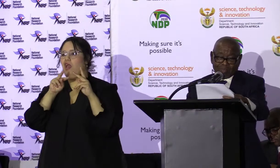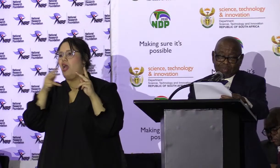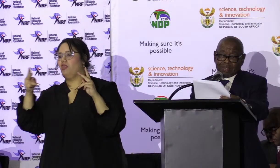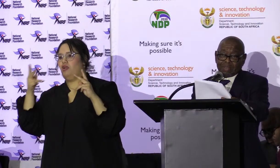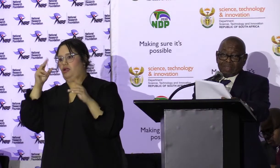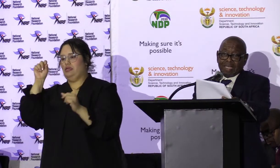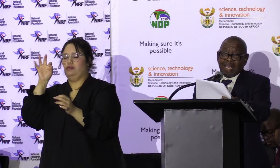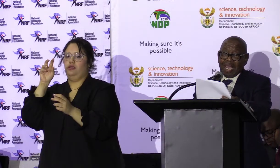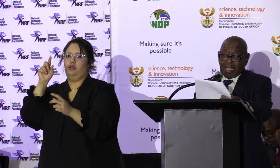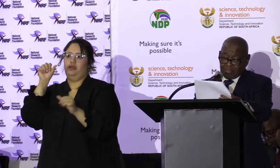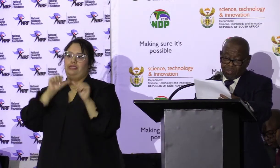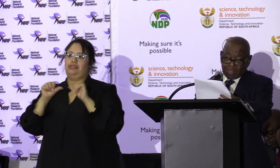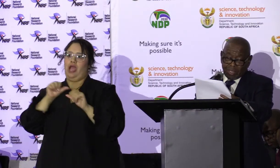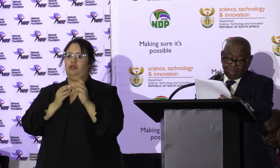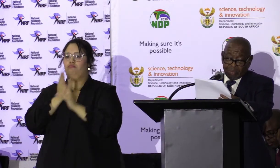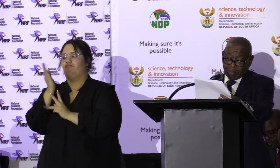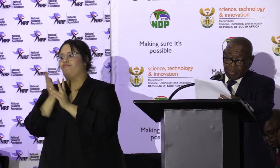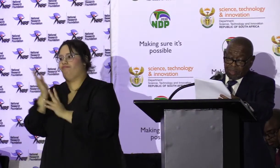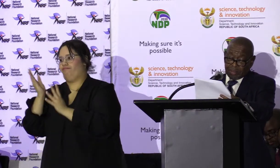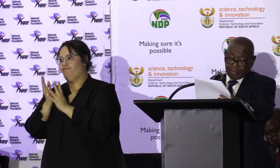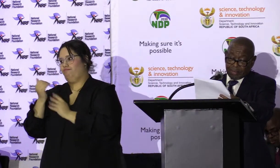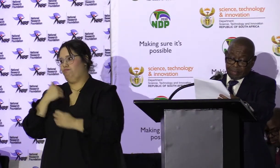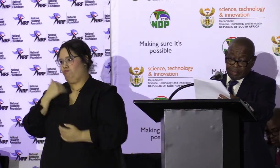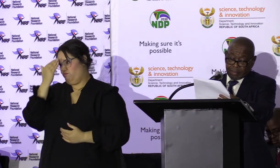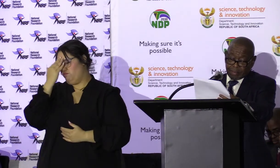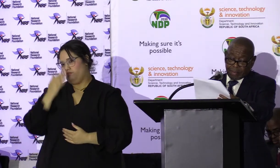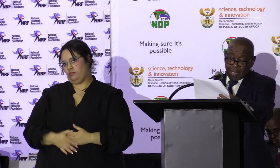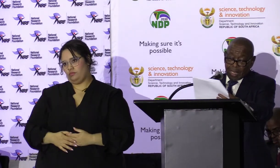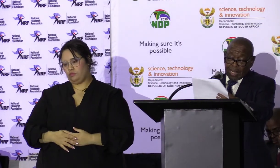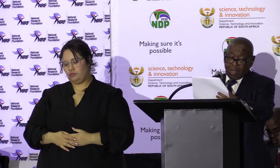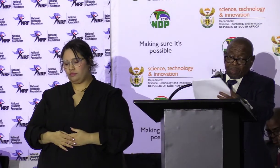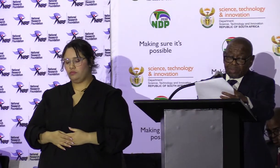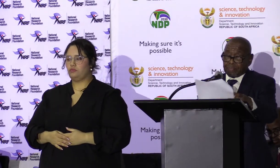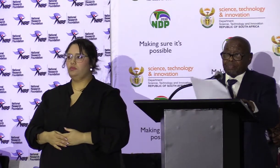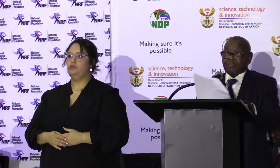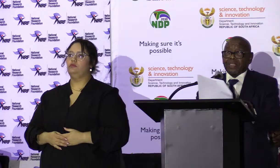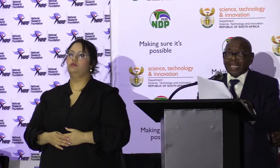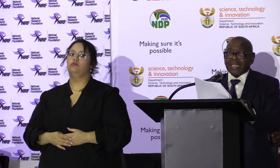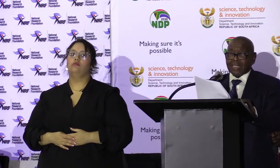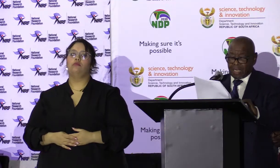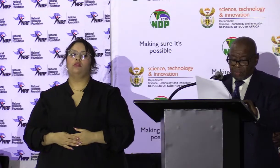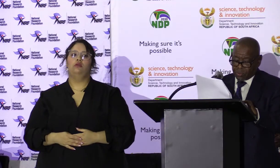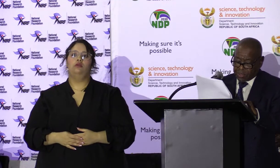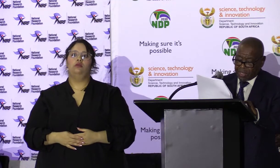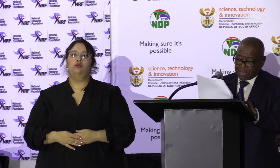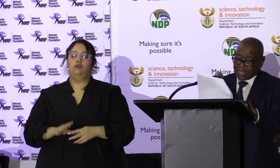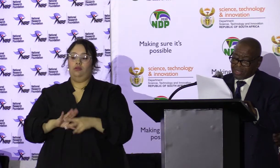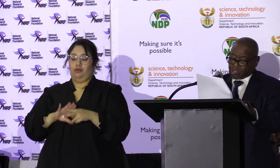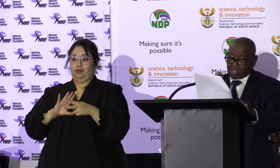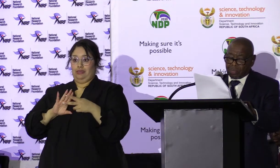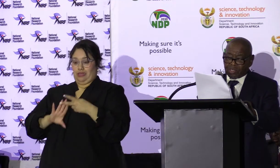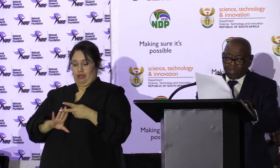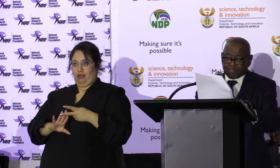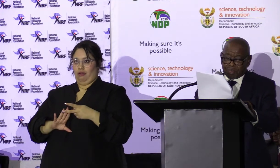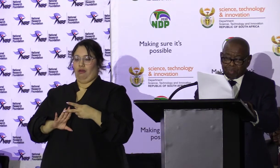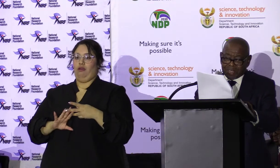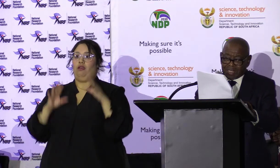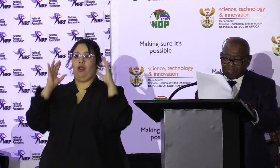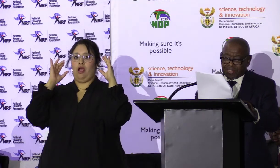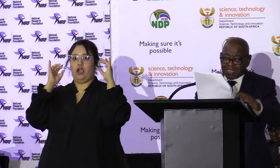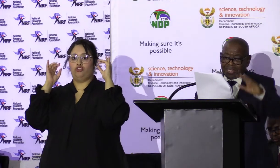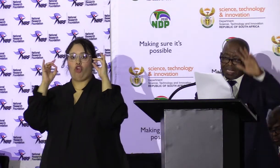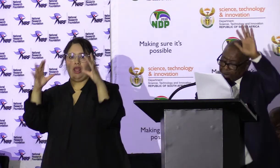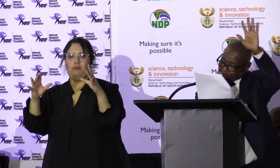science disciplines. I have no doubt about that. Now, the second thing I want to say is that astronomy is